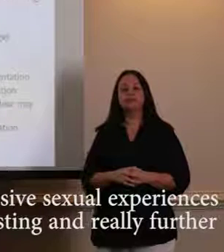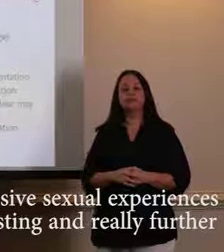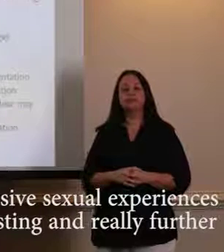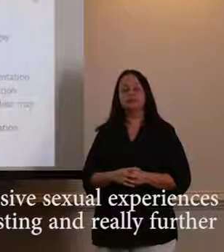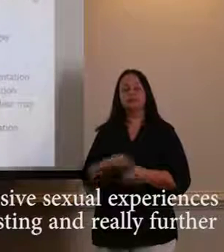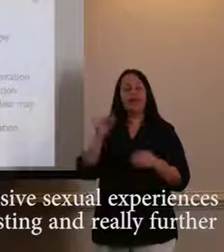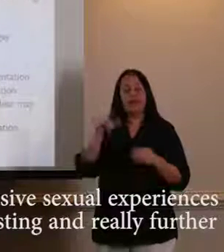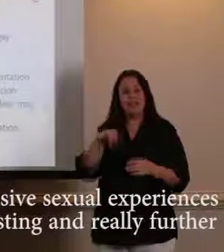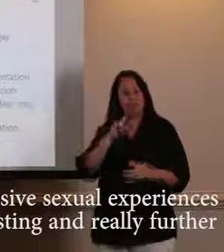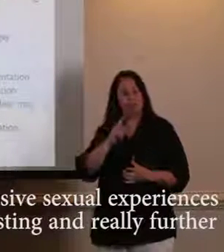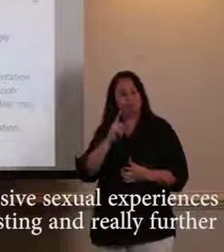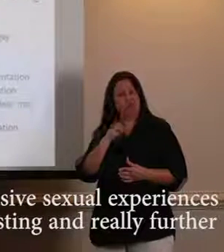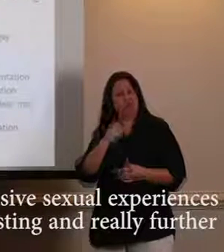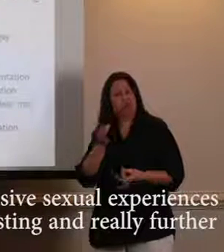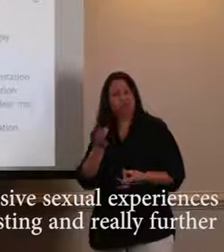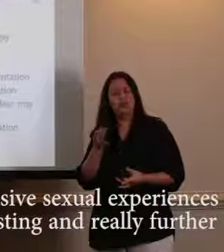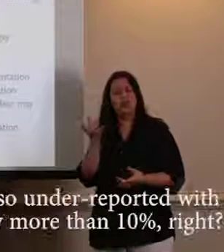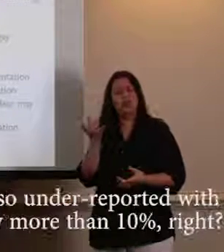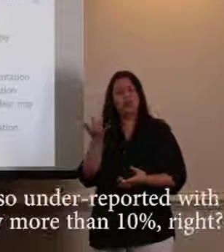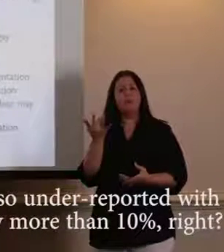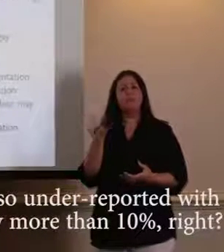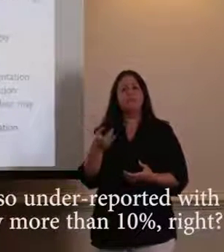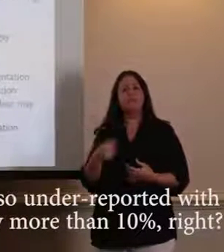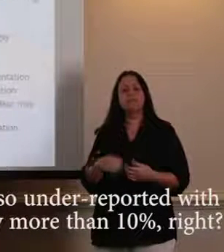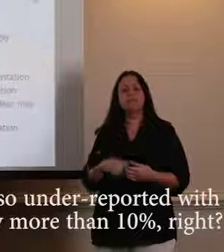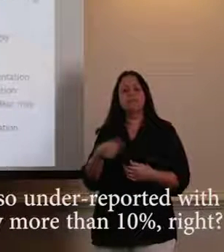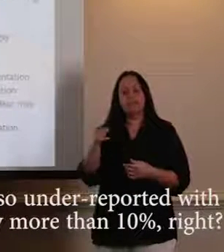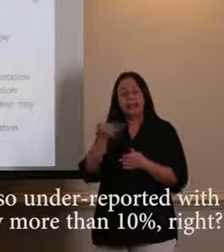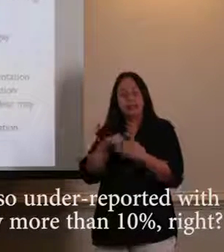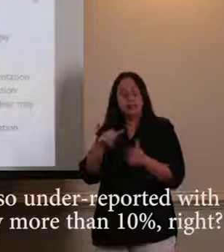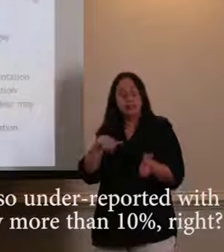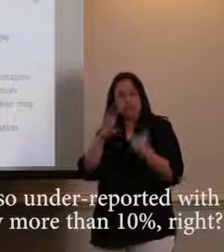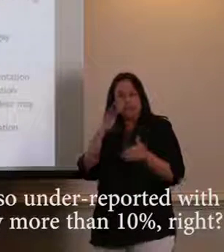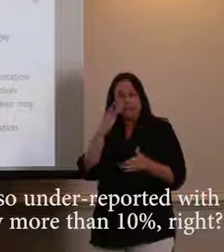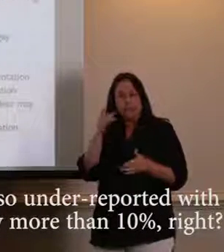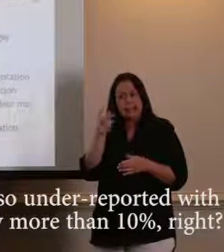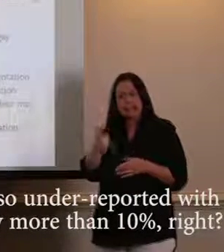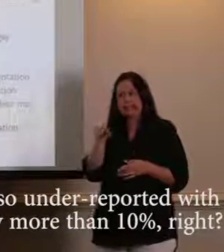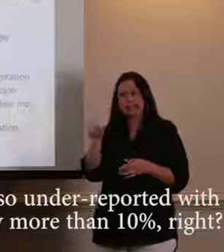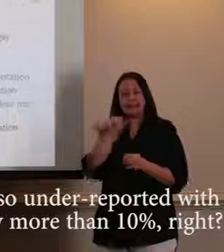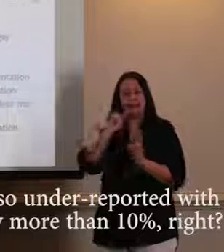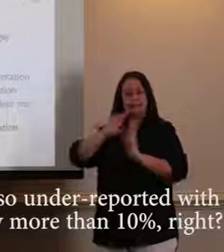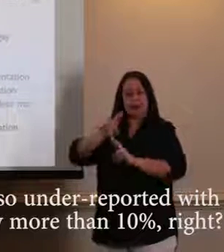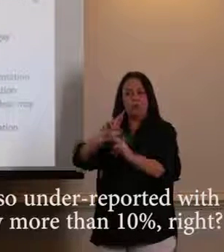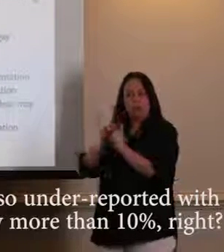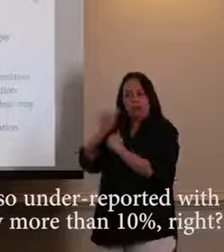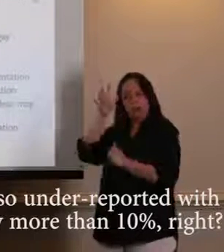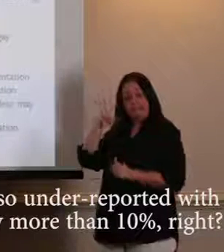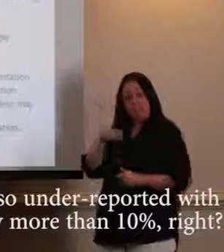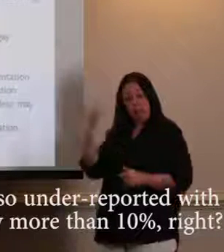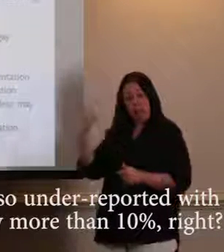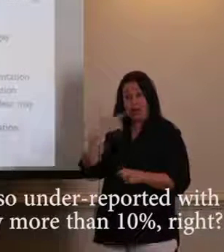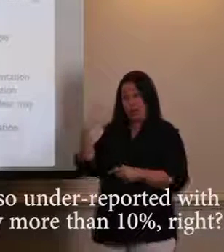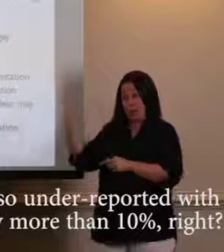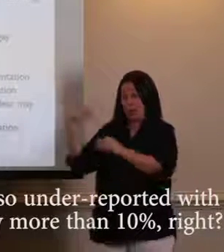Which is interesting and really further addresses the fact that this is so underreported with men, because 1 in 6